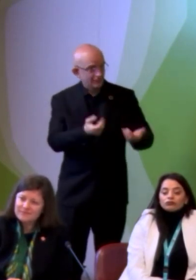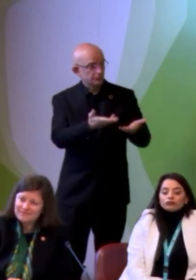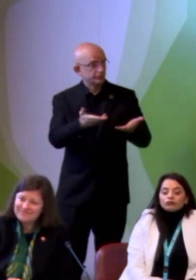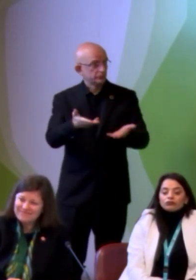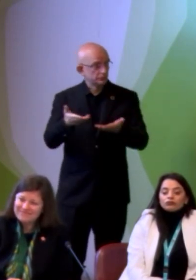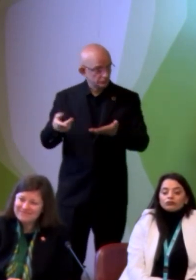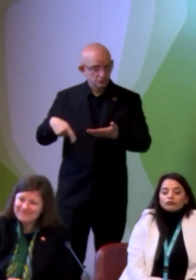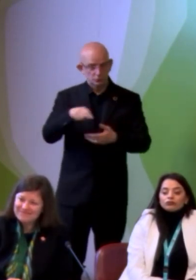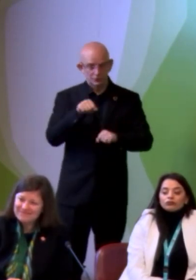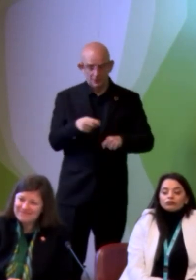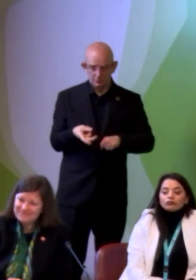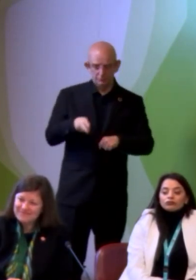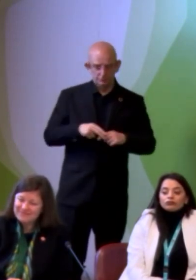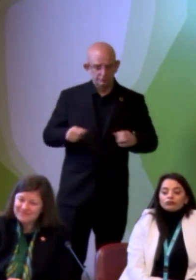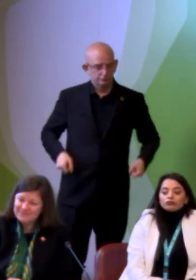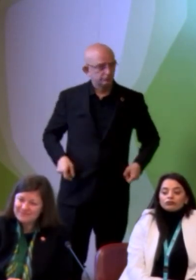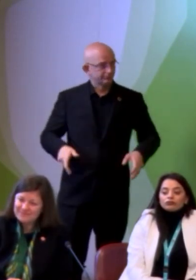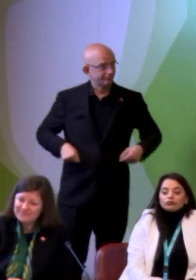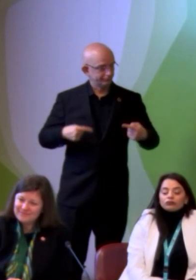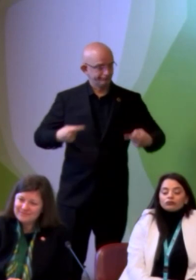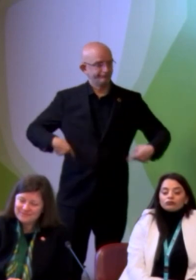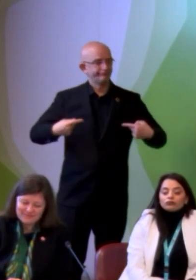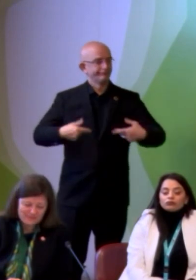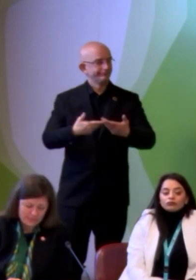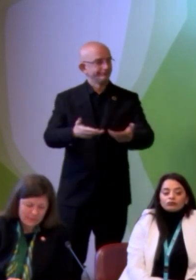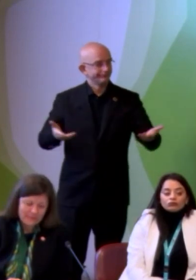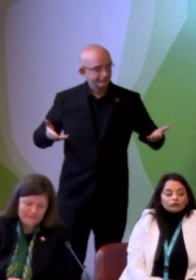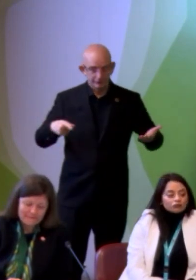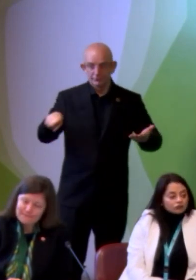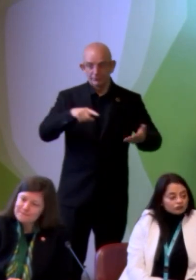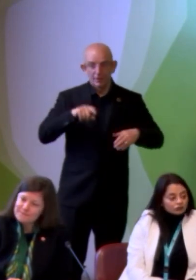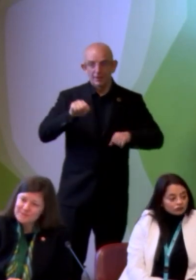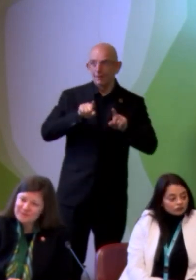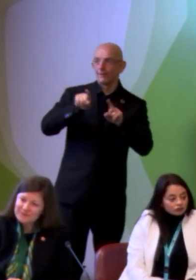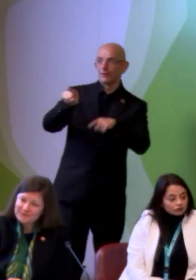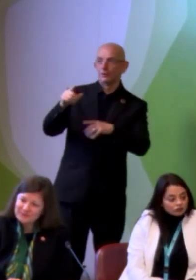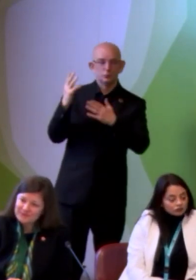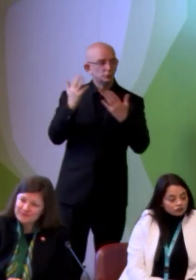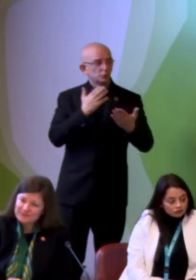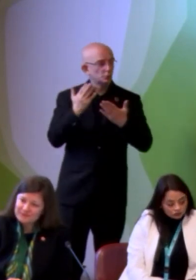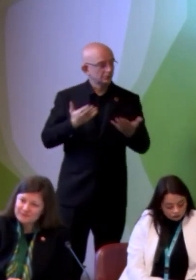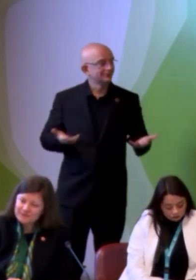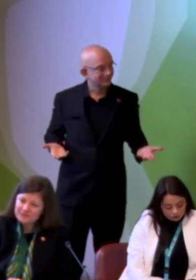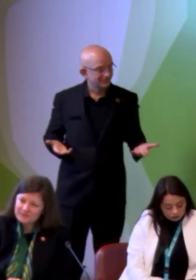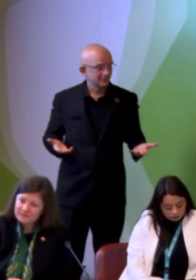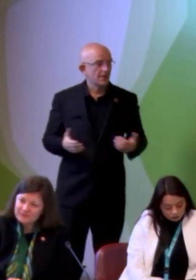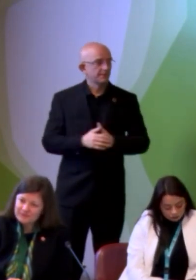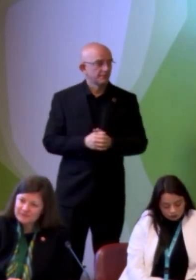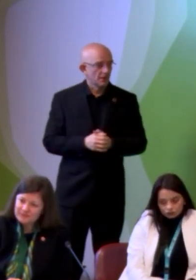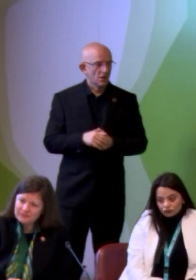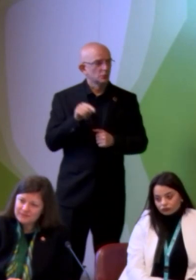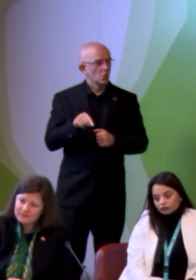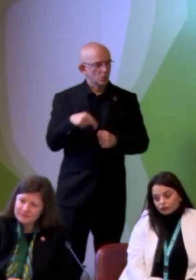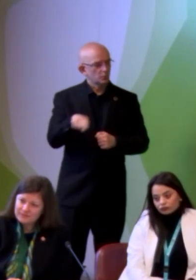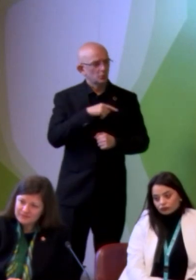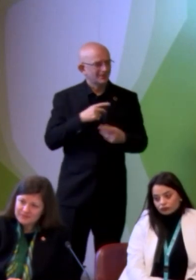have started to come to school. So we feel that if we are able to have